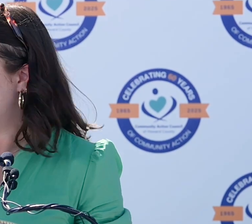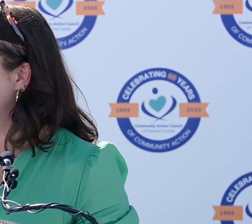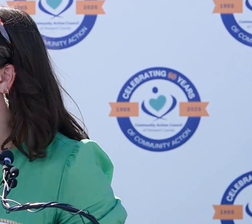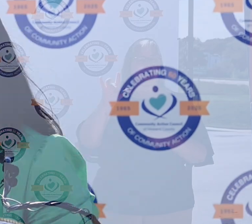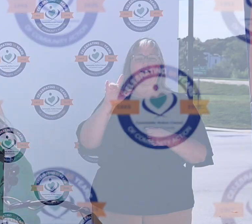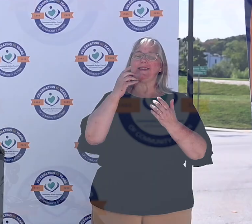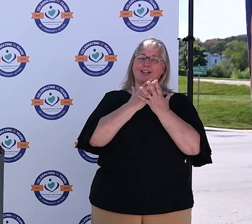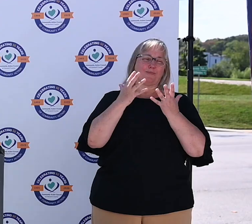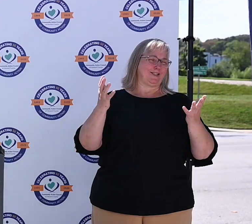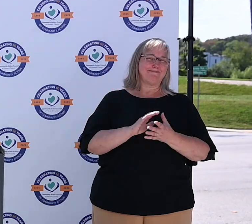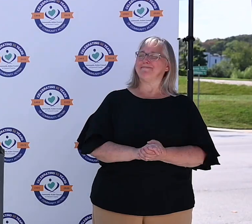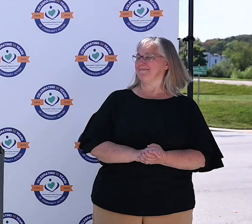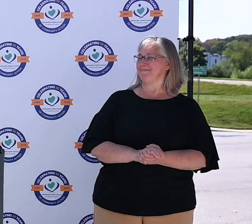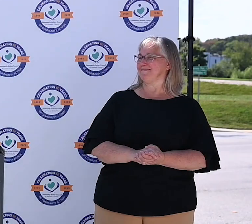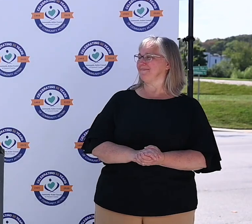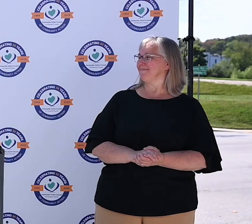much.